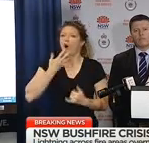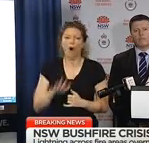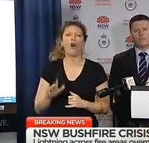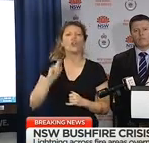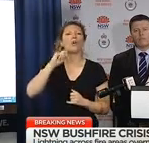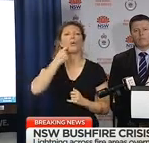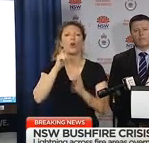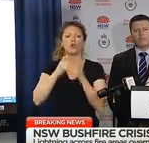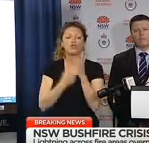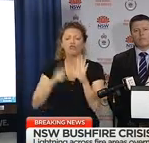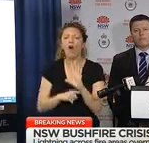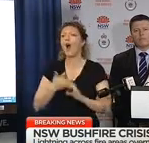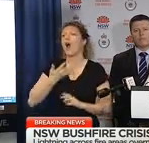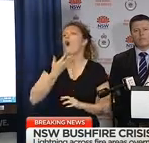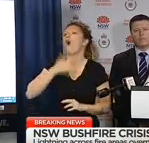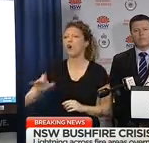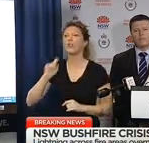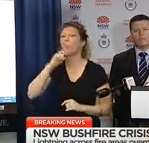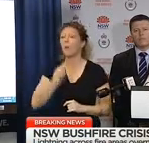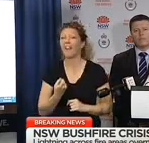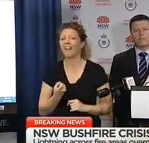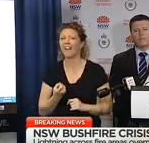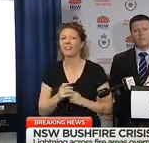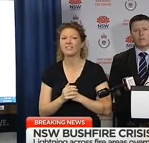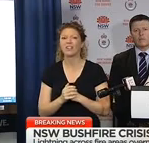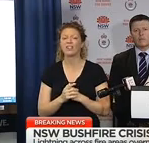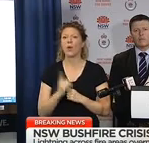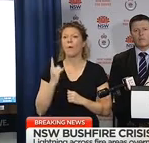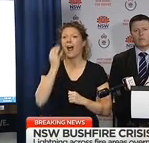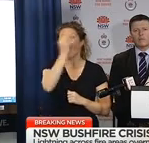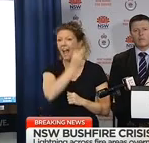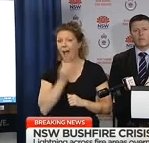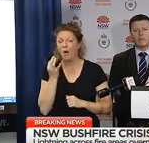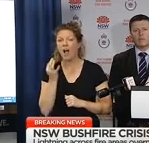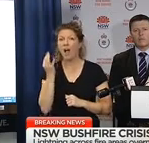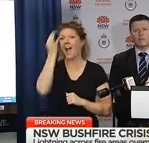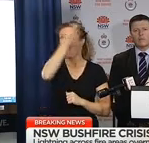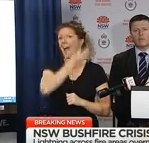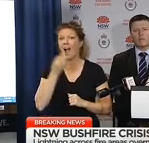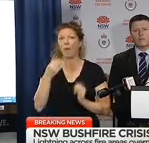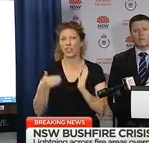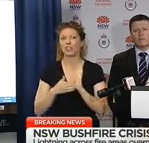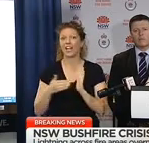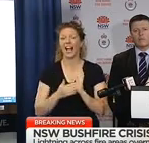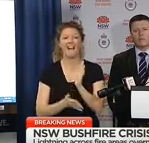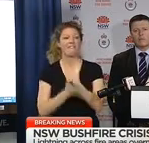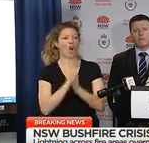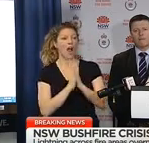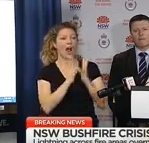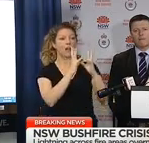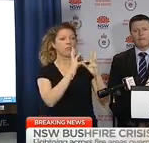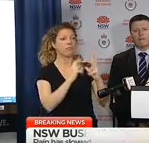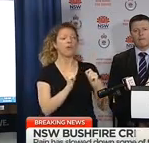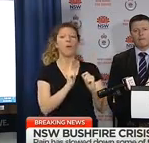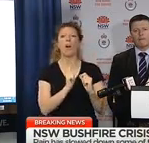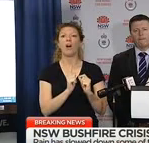hotter, drier conditions. Every hour we get today where fires don't flare up, where